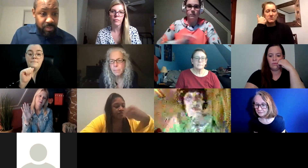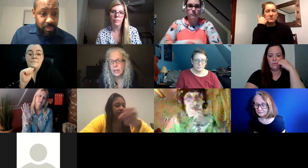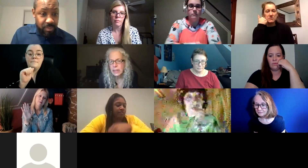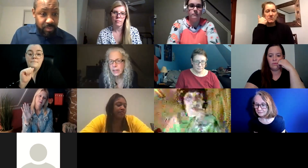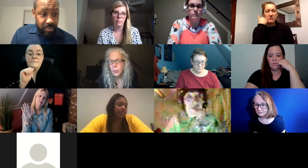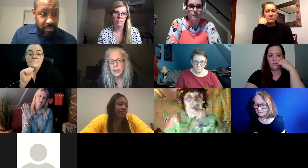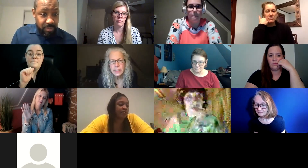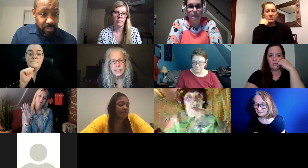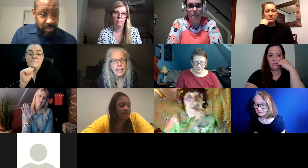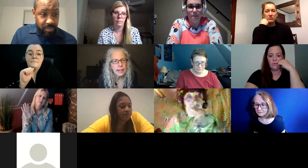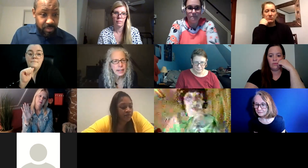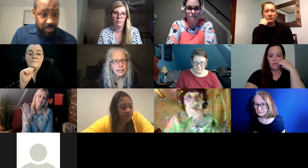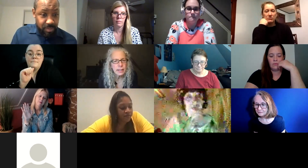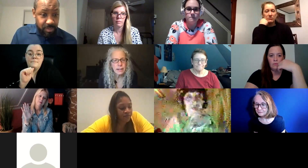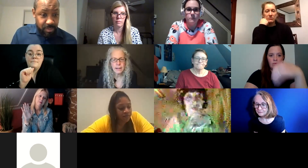I think everyone else has said yes.